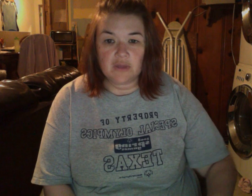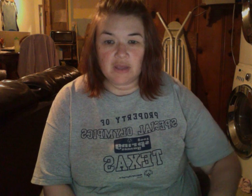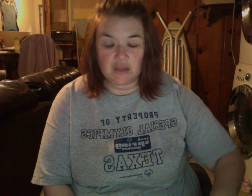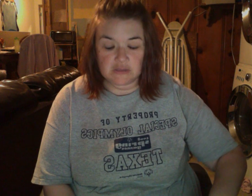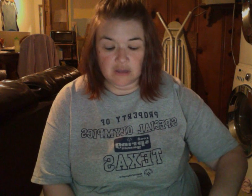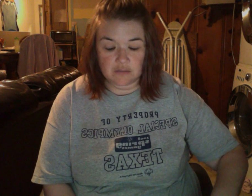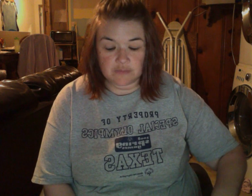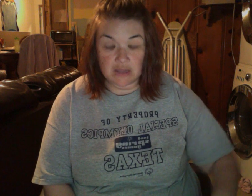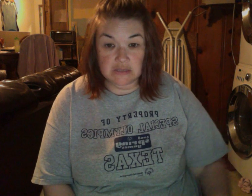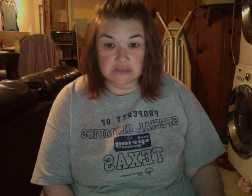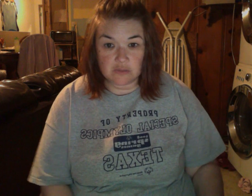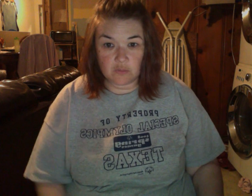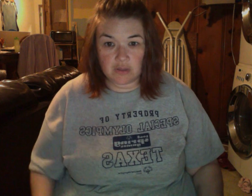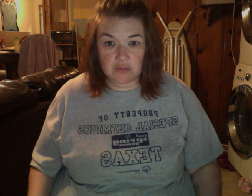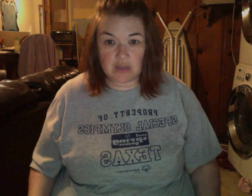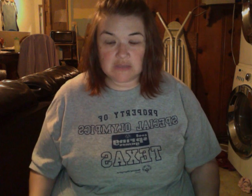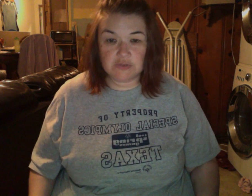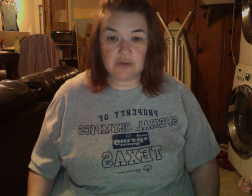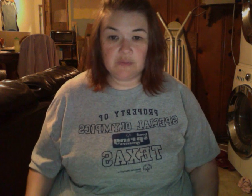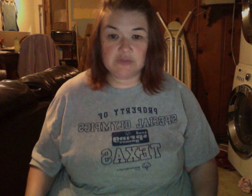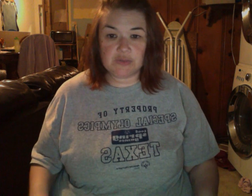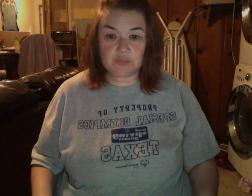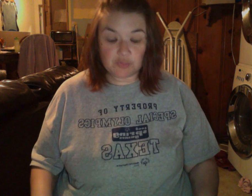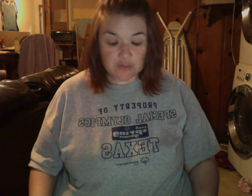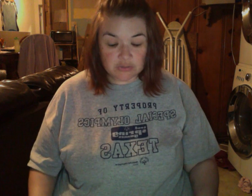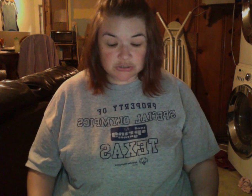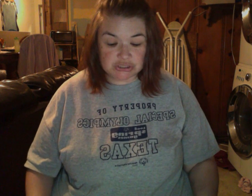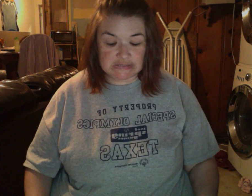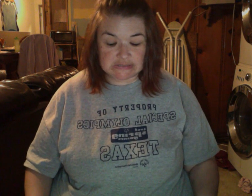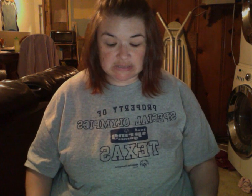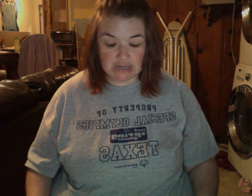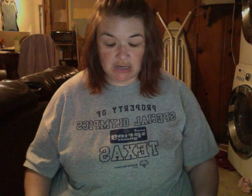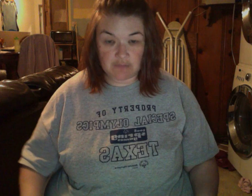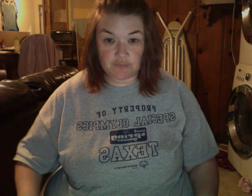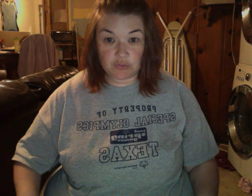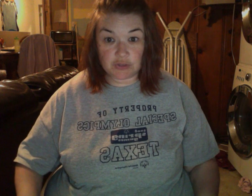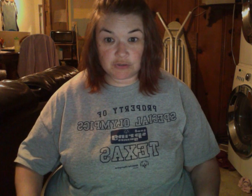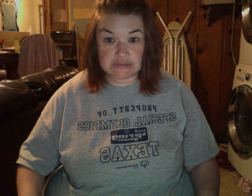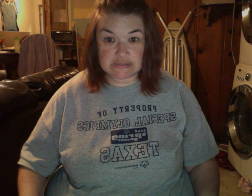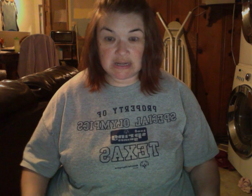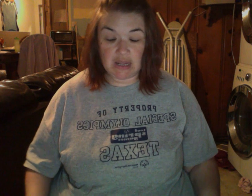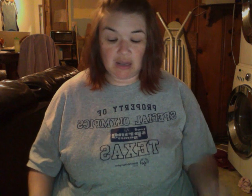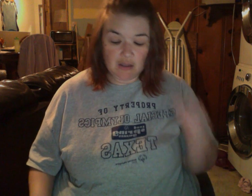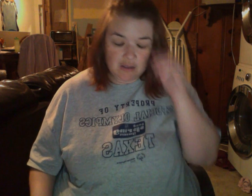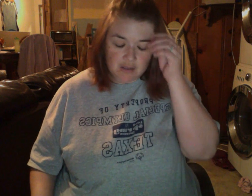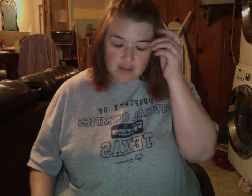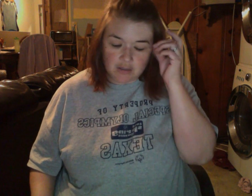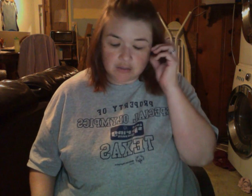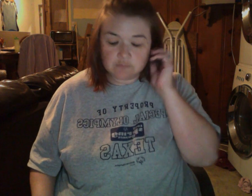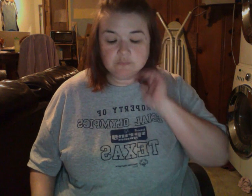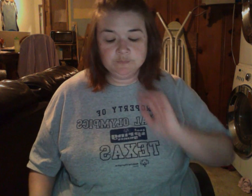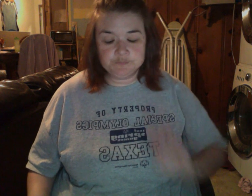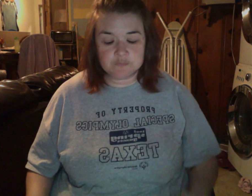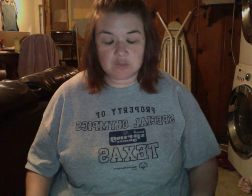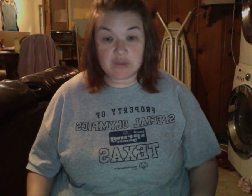Okay, ASL 1, you guys are going to be doing parameter sheets today for Thursday. We have